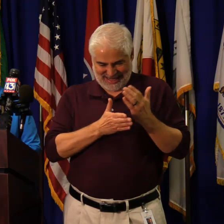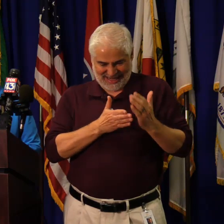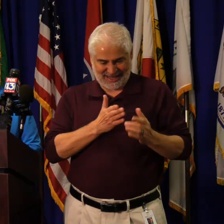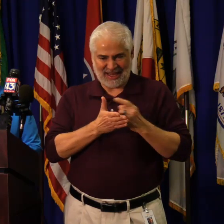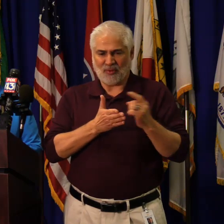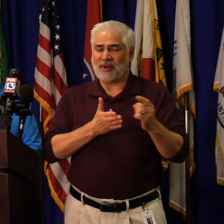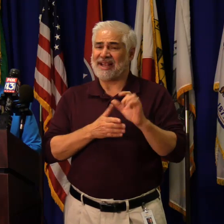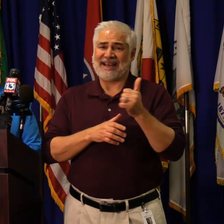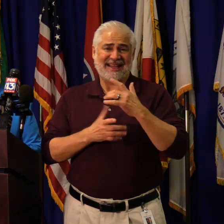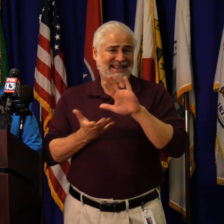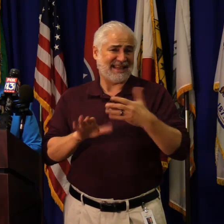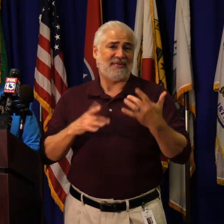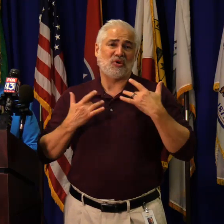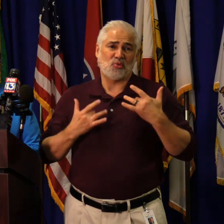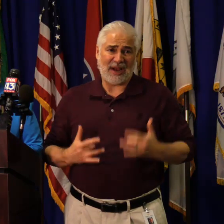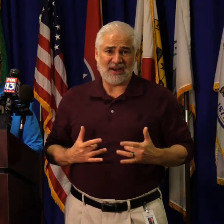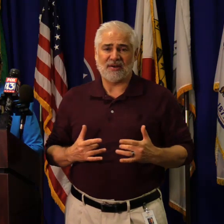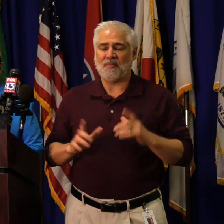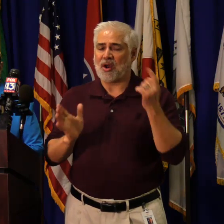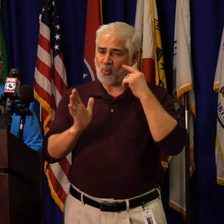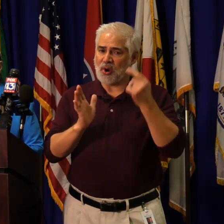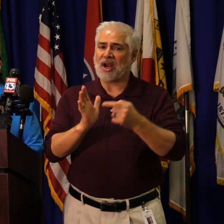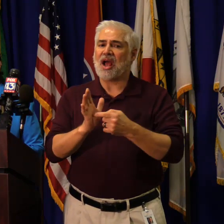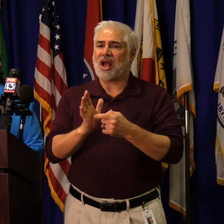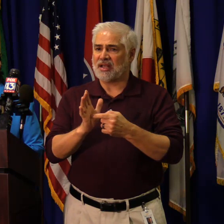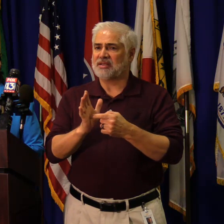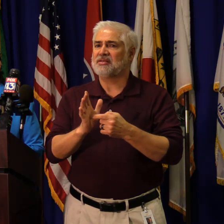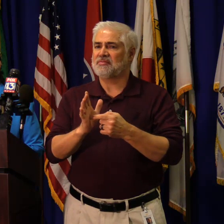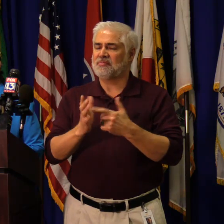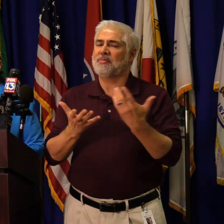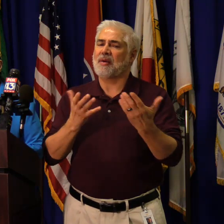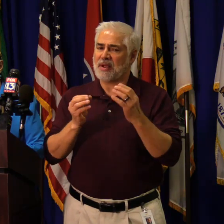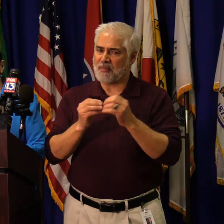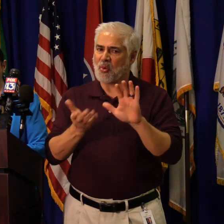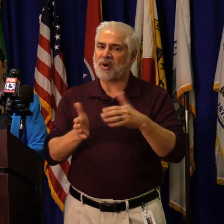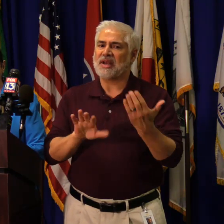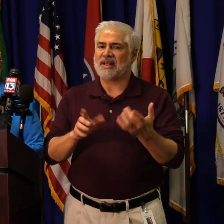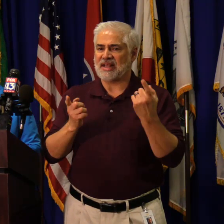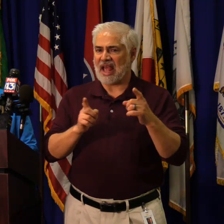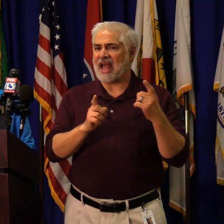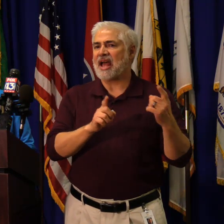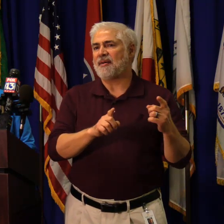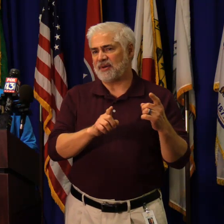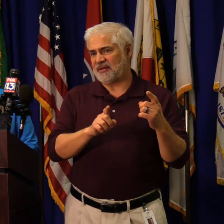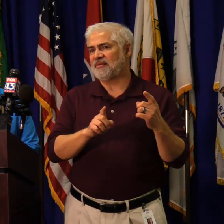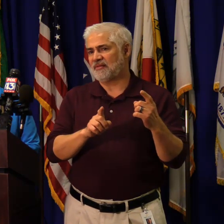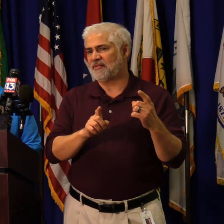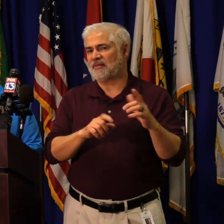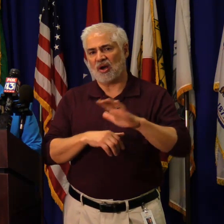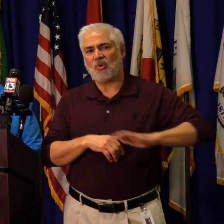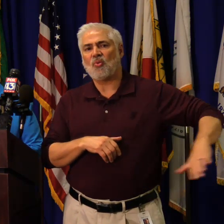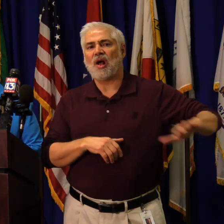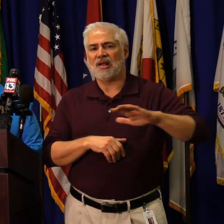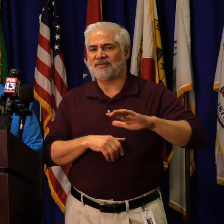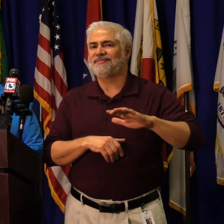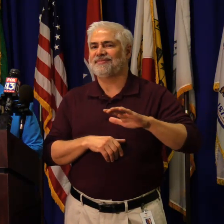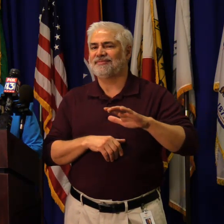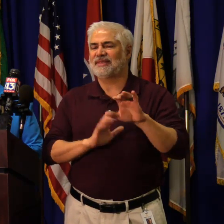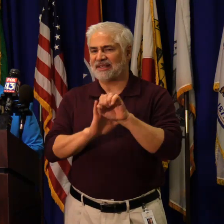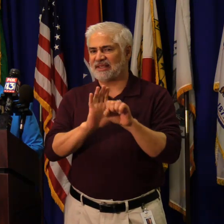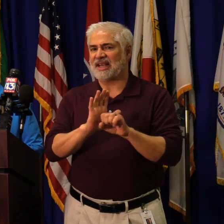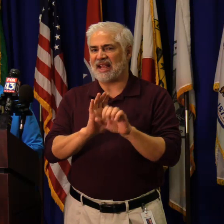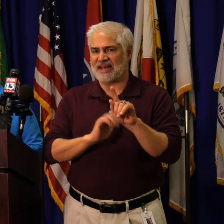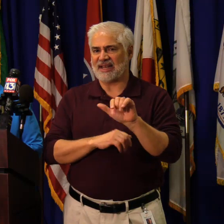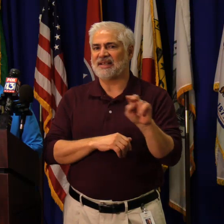tragedy. However, we recognize that we are likely to have more deaths in Shelby County just as they have across the rest of the